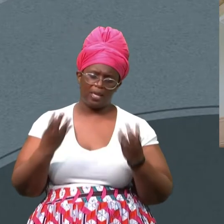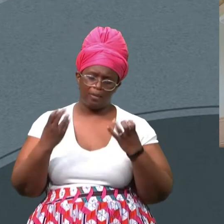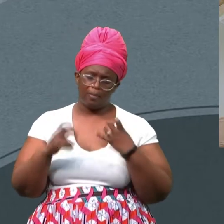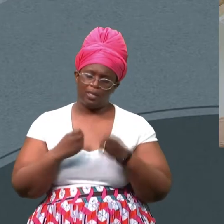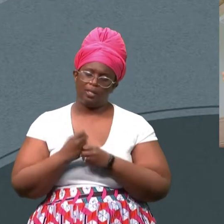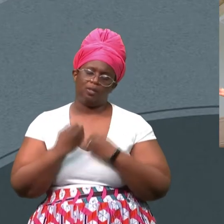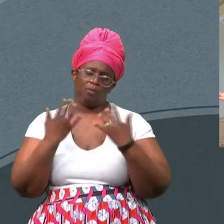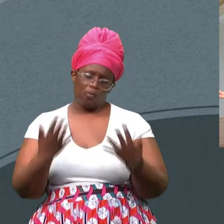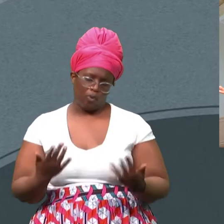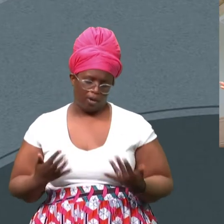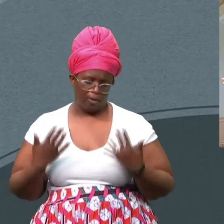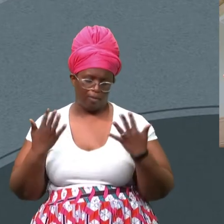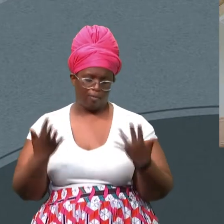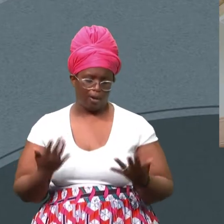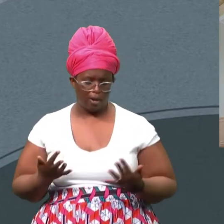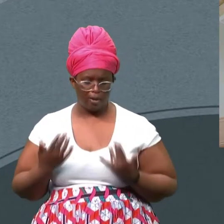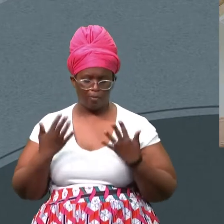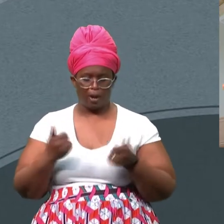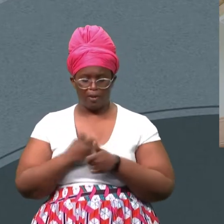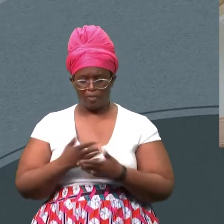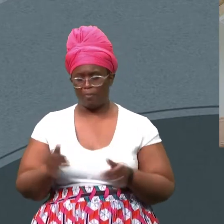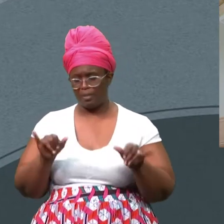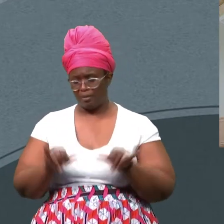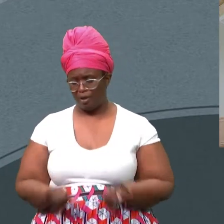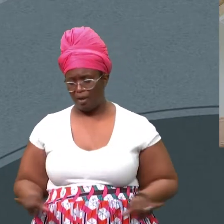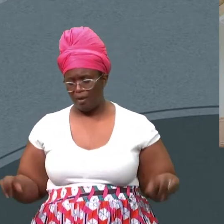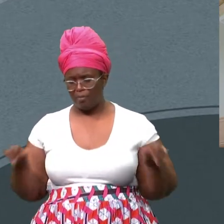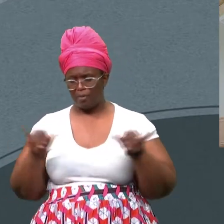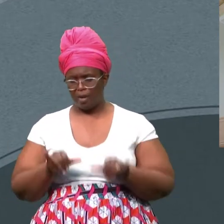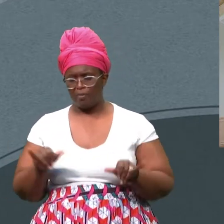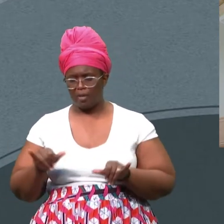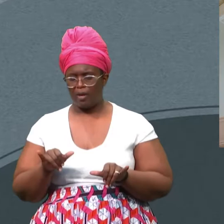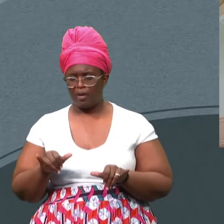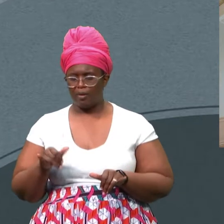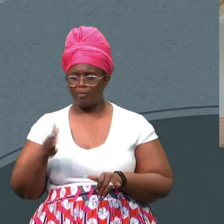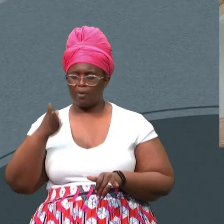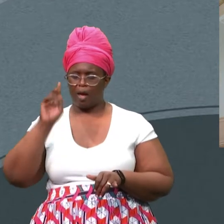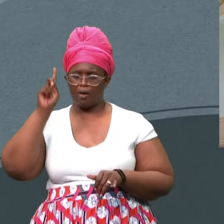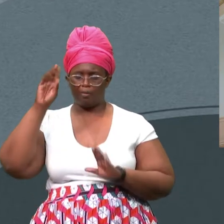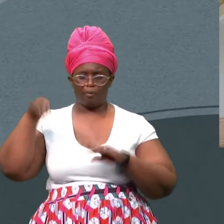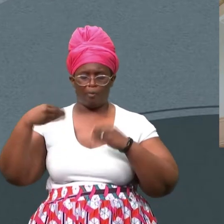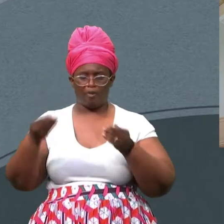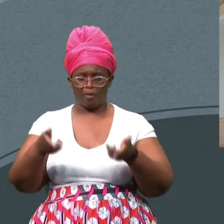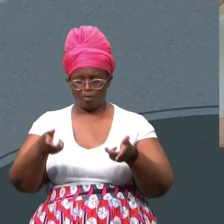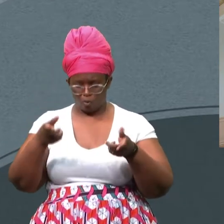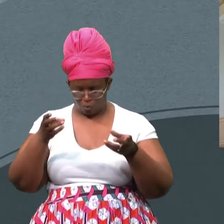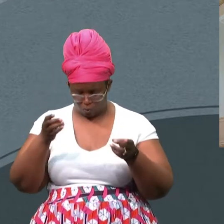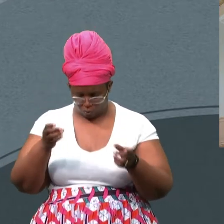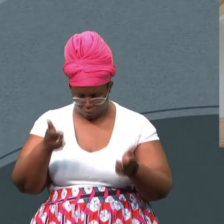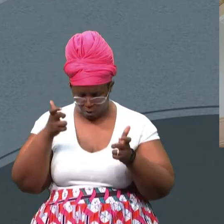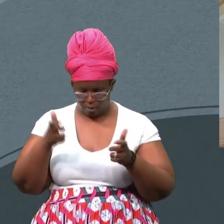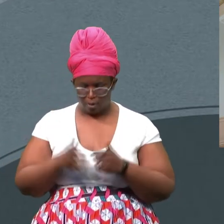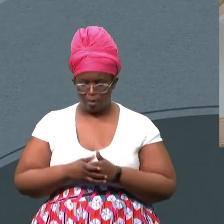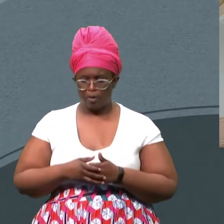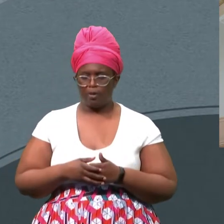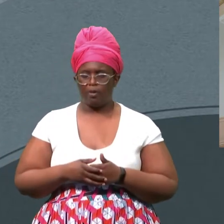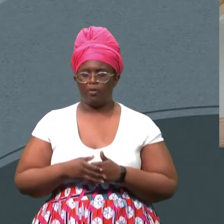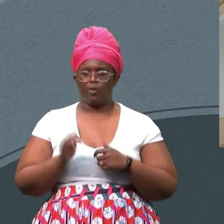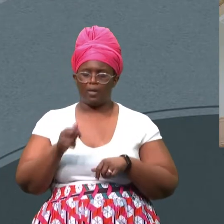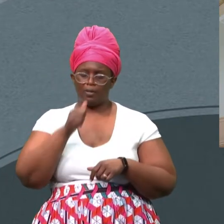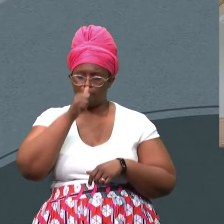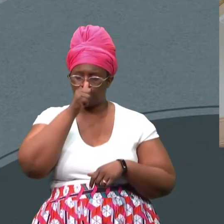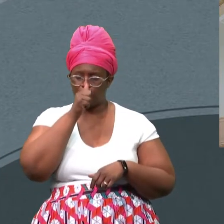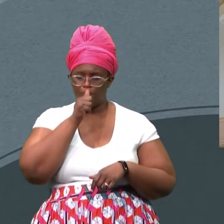lived in dormancy and in barrenness, I'm about to fast track it. For the moments you had to endure living in your